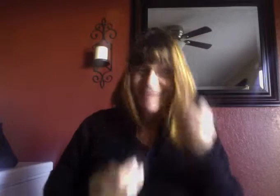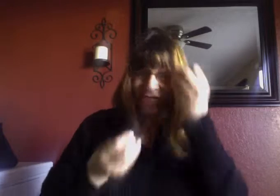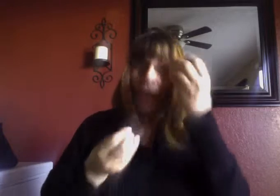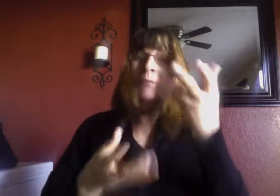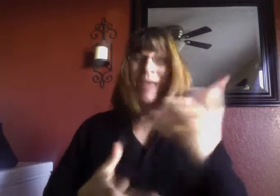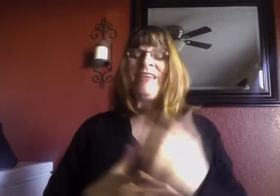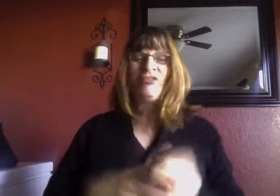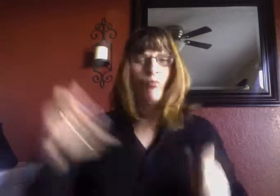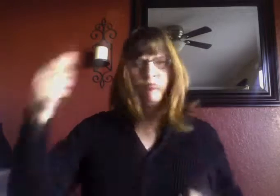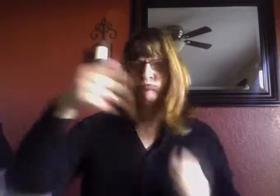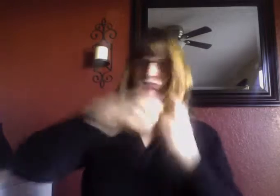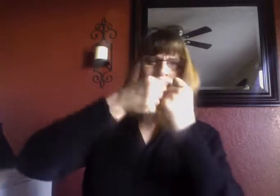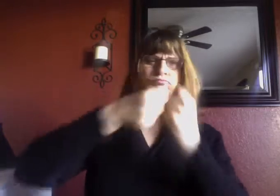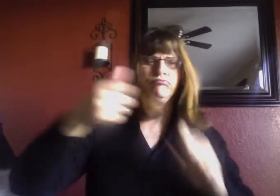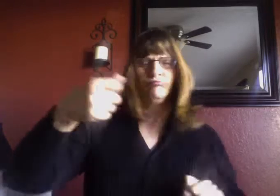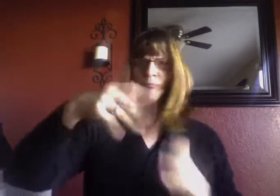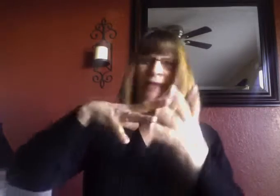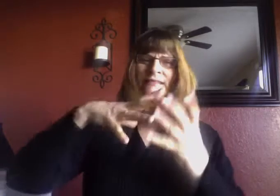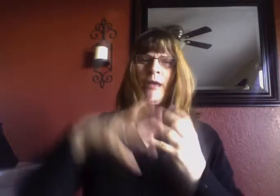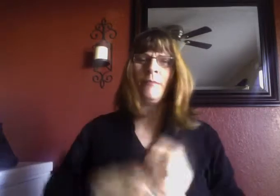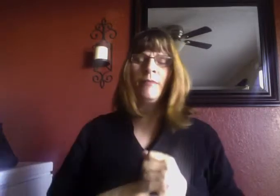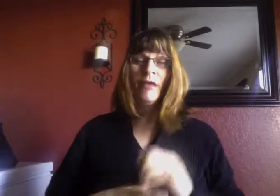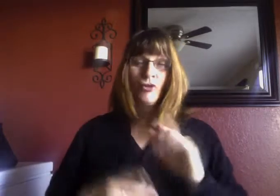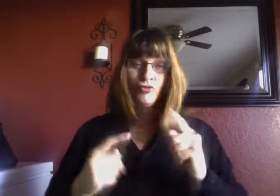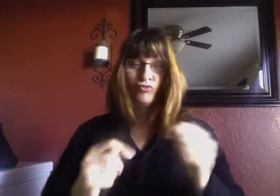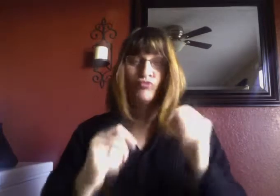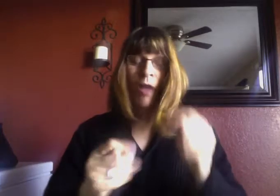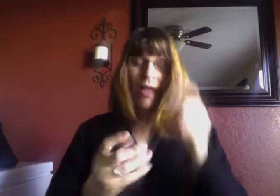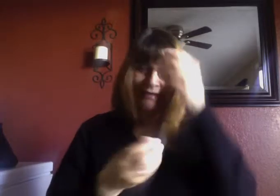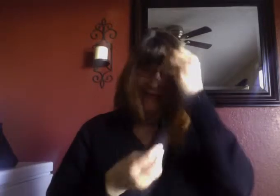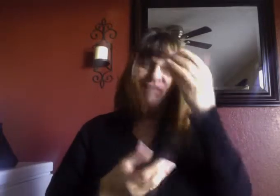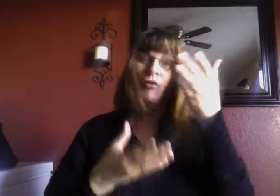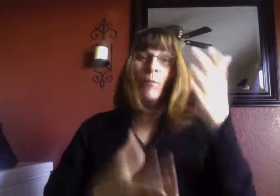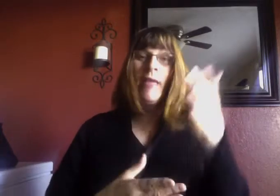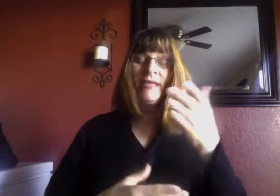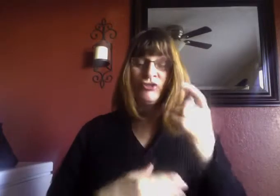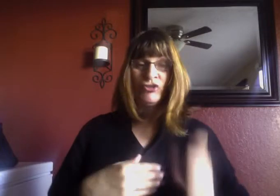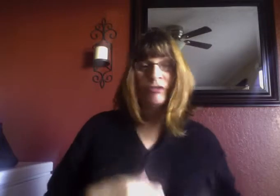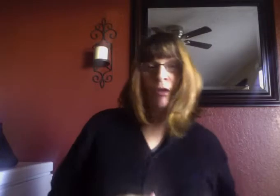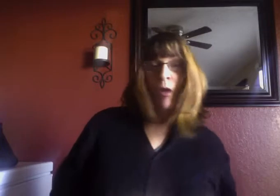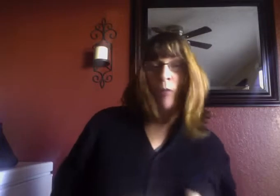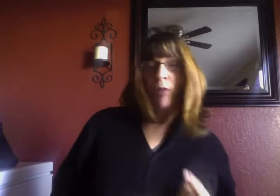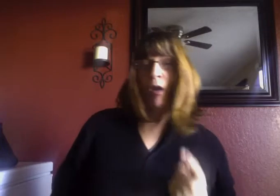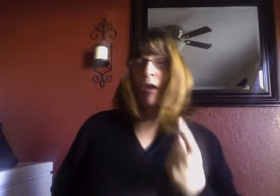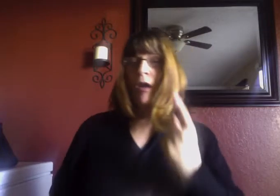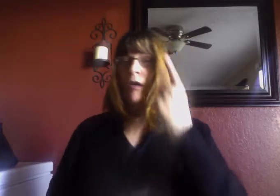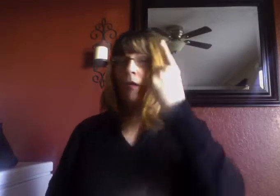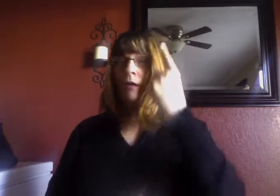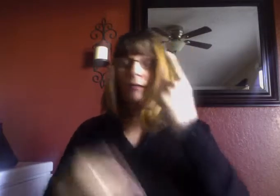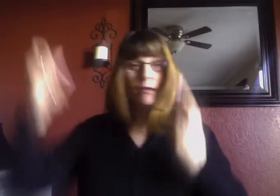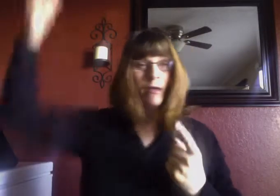would mess everything up. If you were trying to get information to your brain, and at the same time another impulse could come down your neuron,